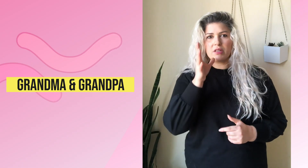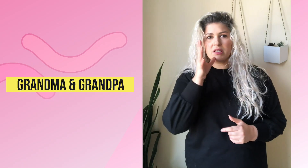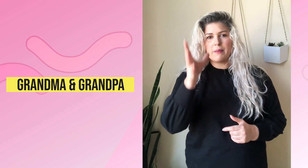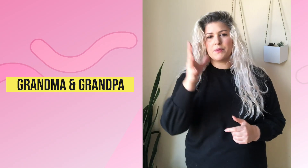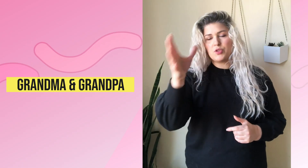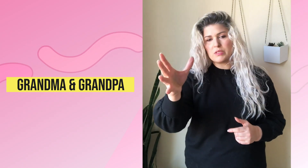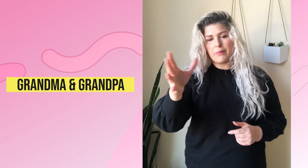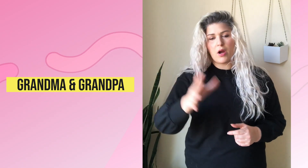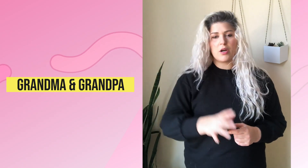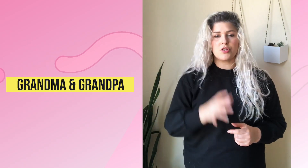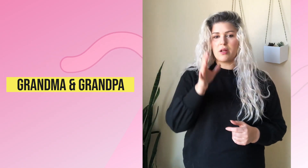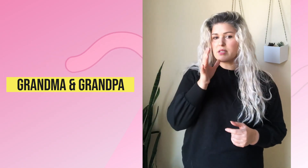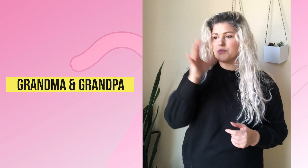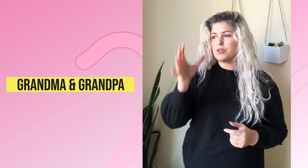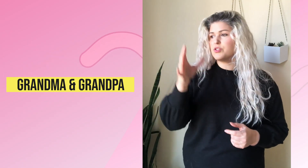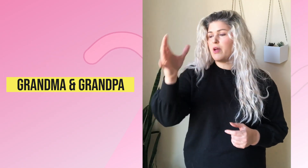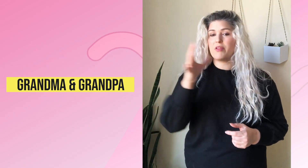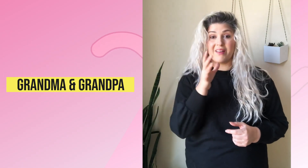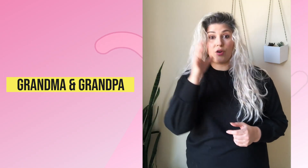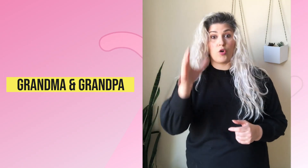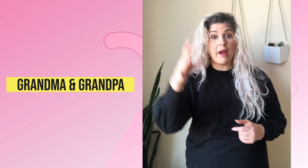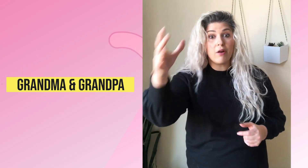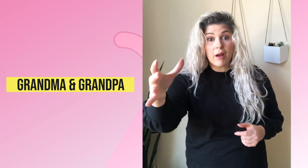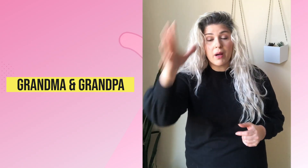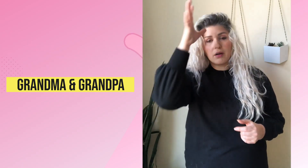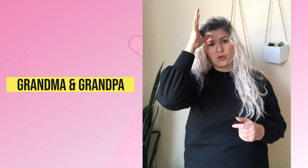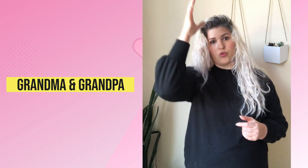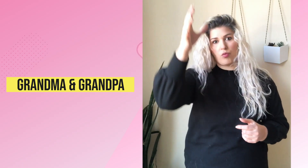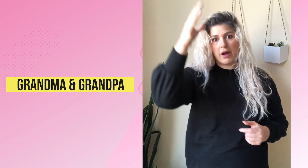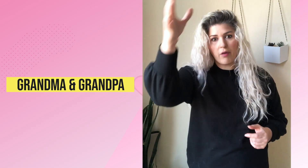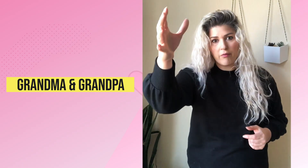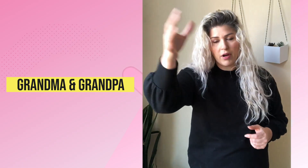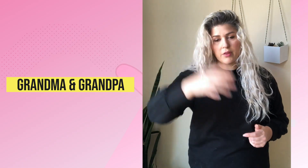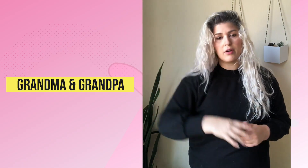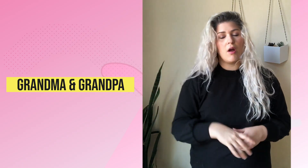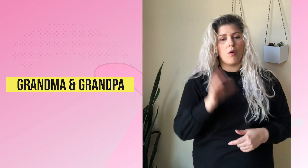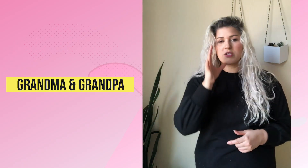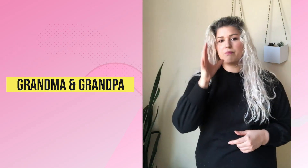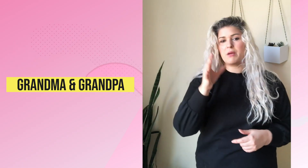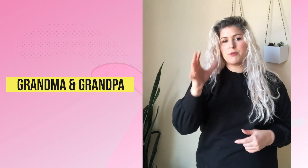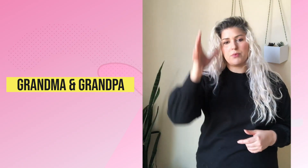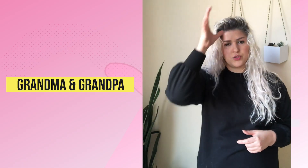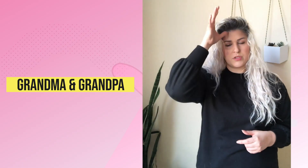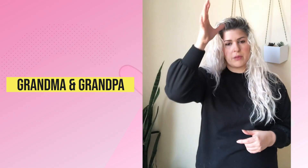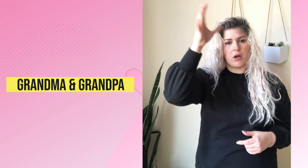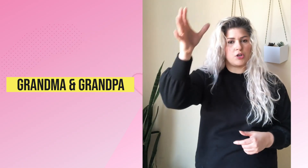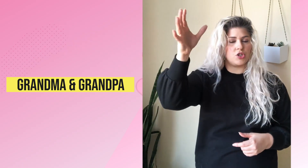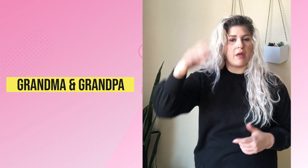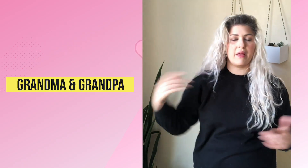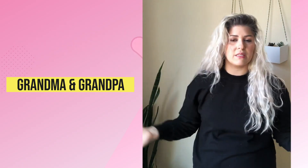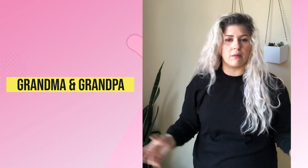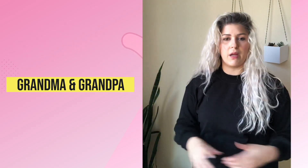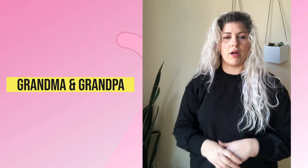Sometimes you can see people do a double arch. A lot of times you can do that for like great grandma, great grandfather, or sometimes people do a double